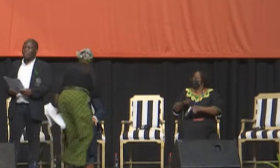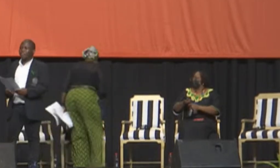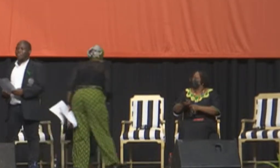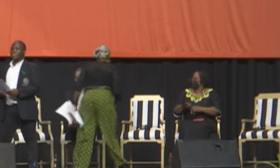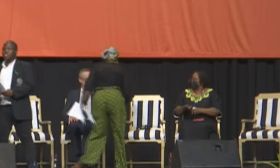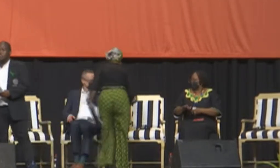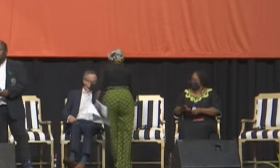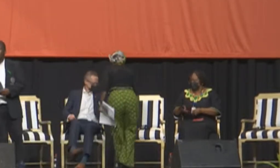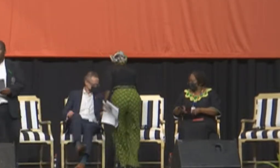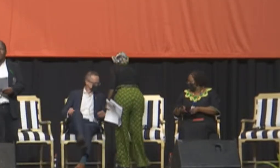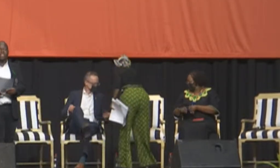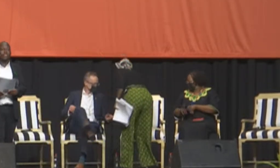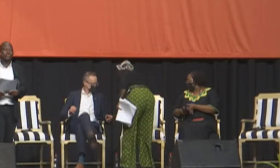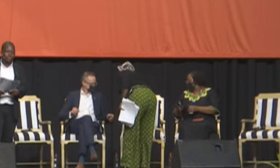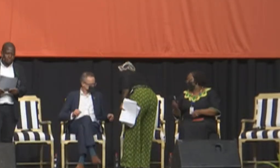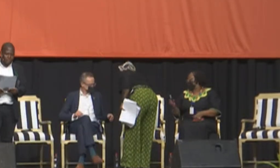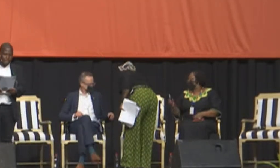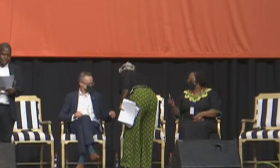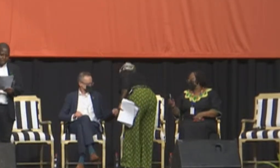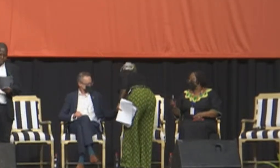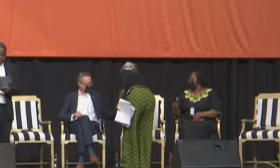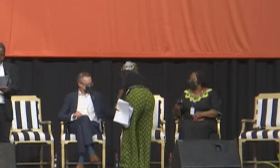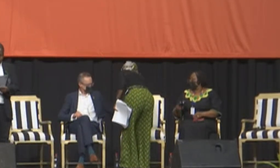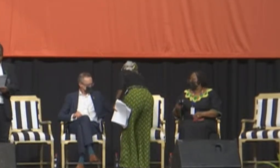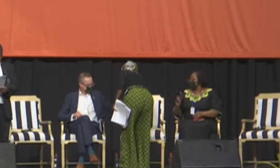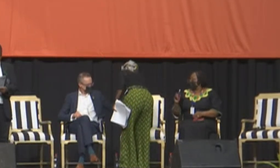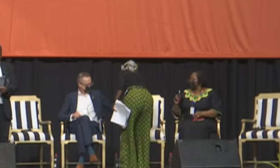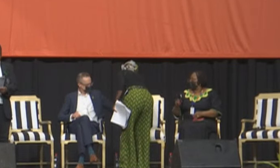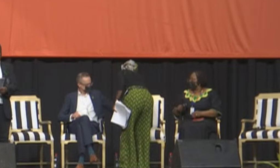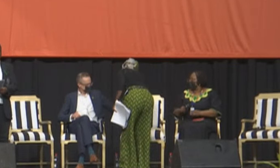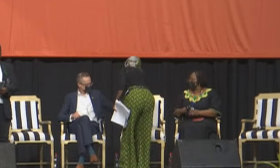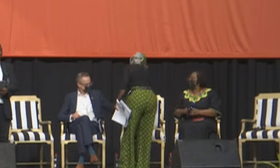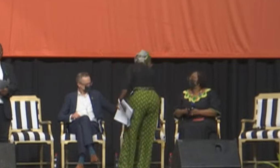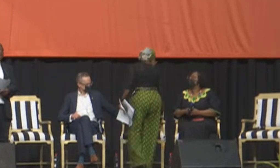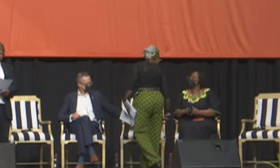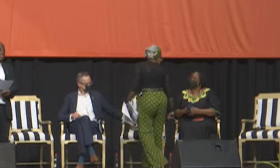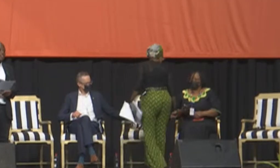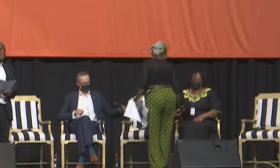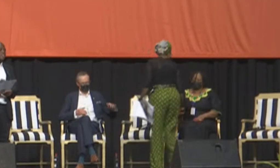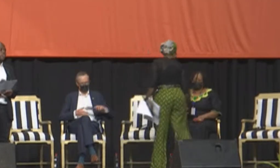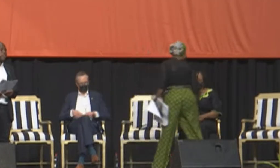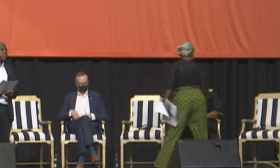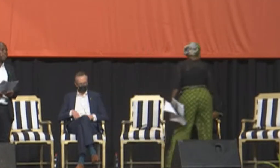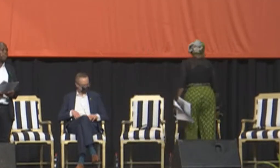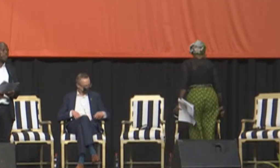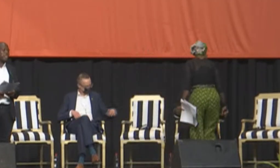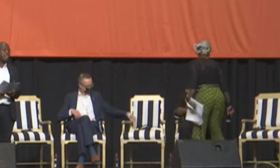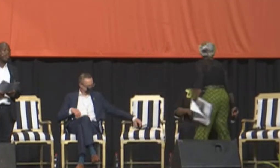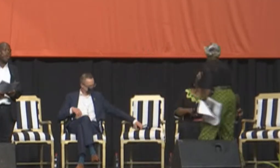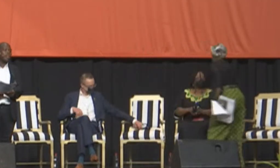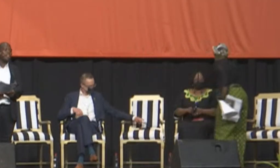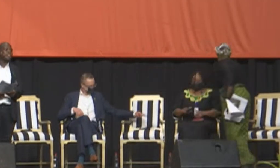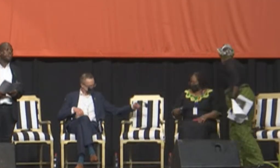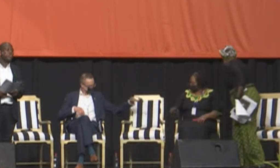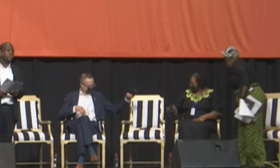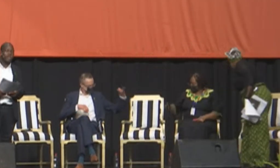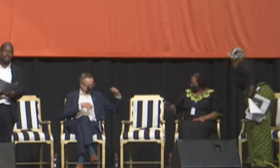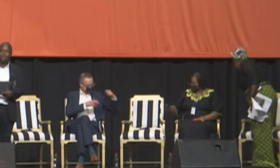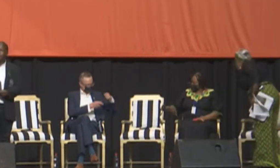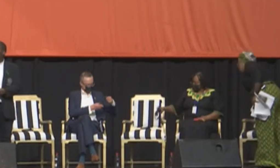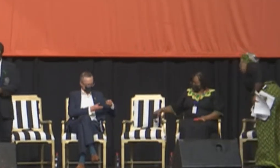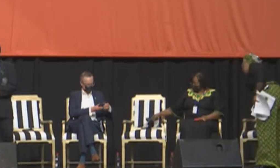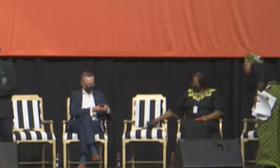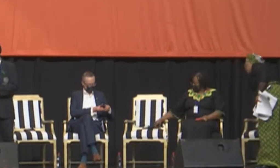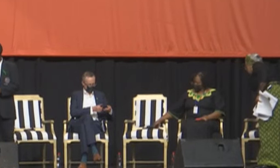So without further ado, we're going to be letting you know on some of the thematic areas that we have been working on this whole